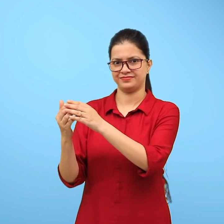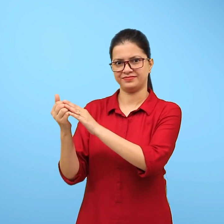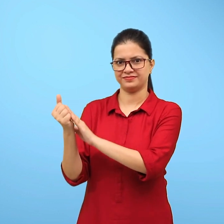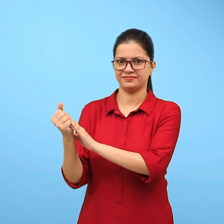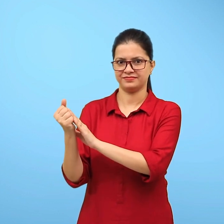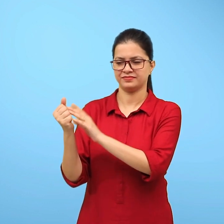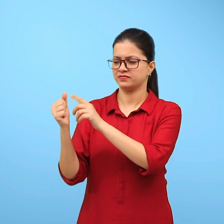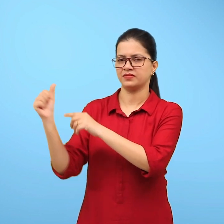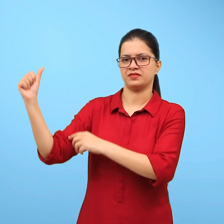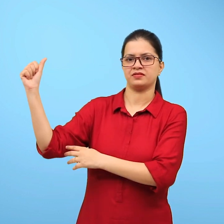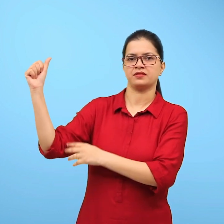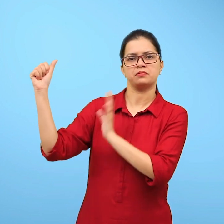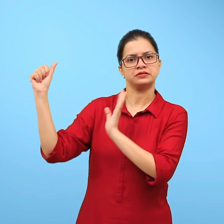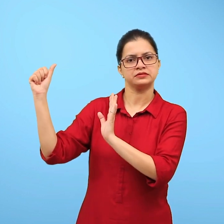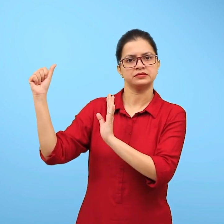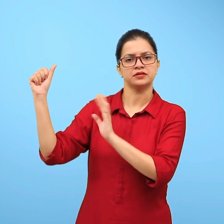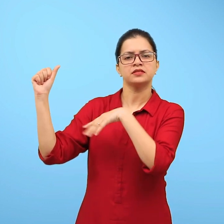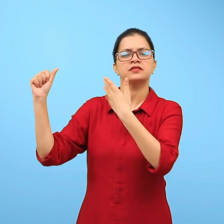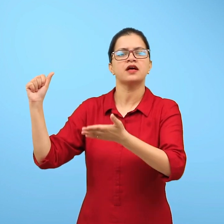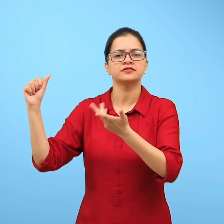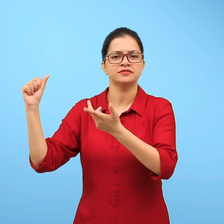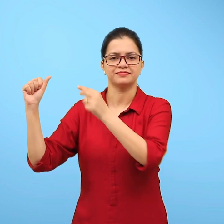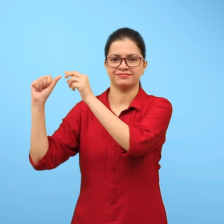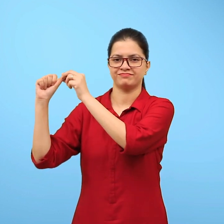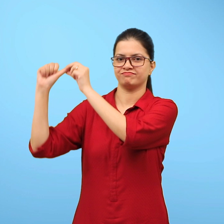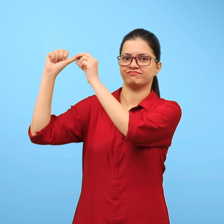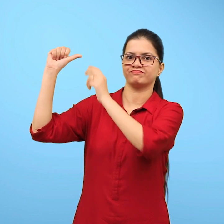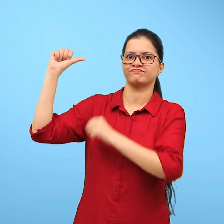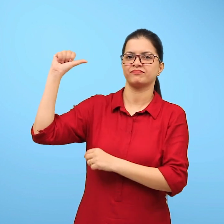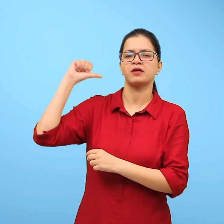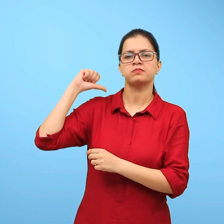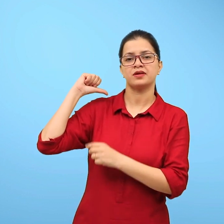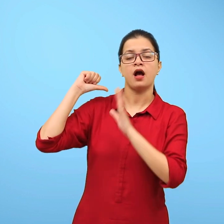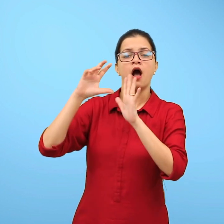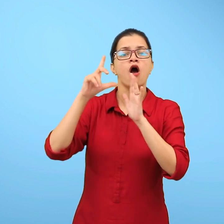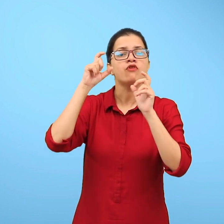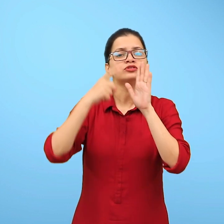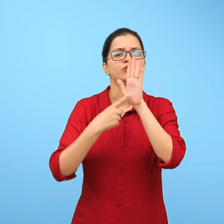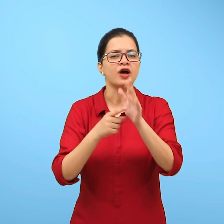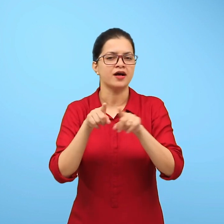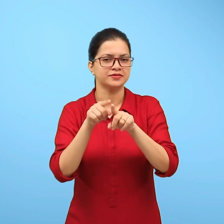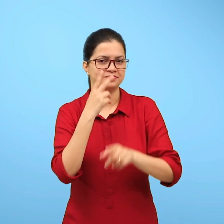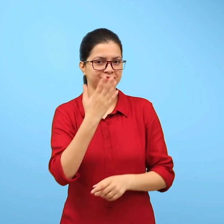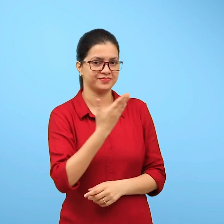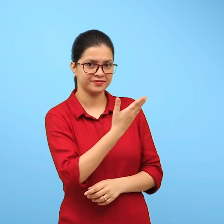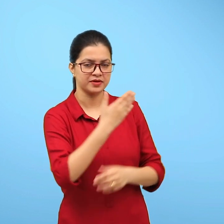Bend your arm at the elbow and touch your shoulder with the thumb. Figure